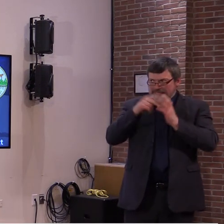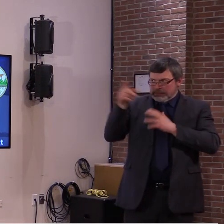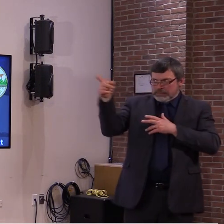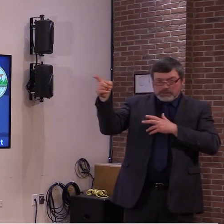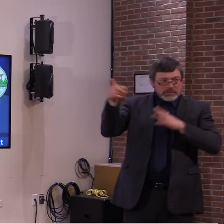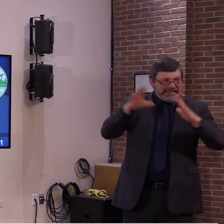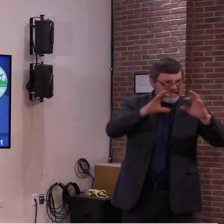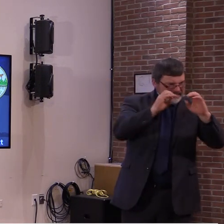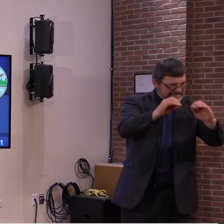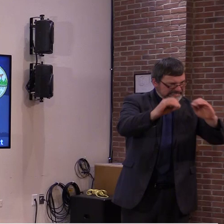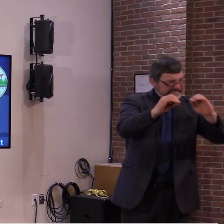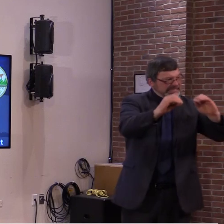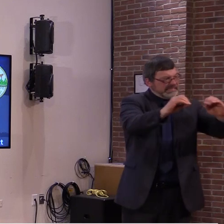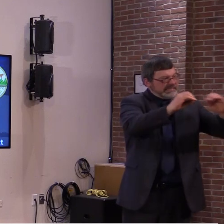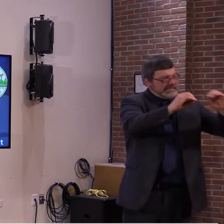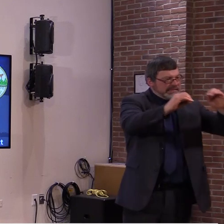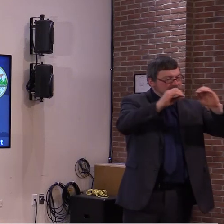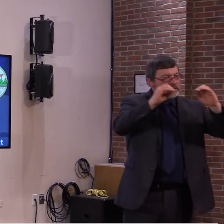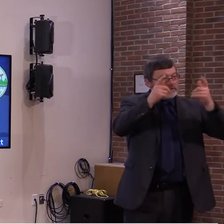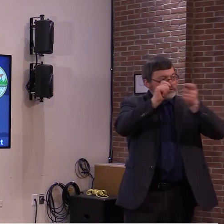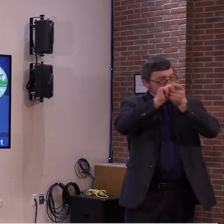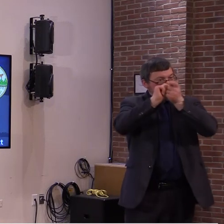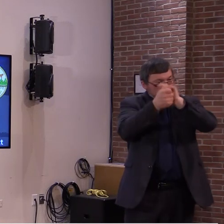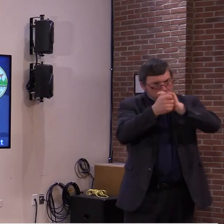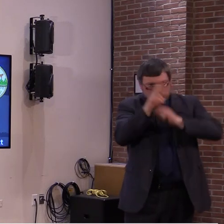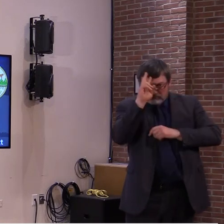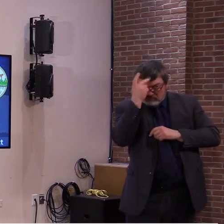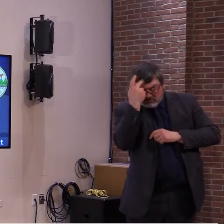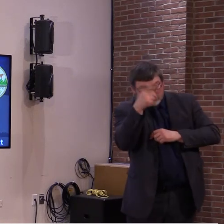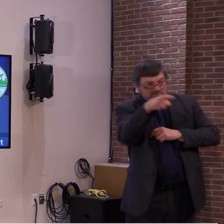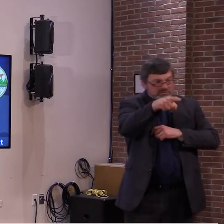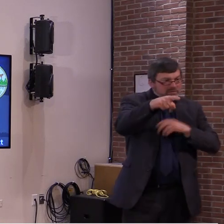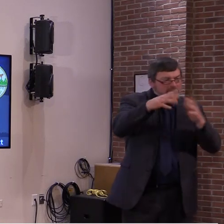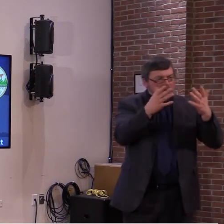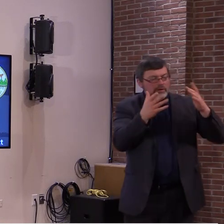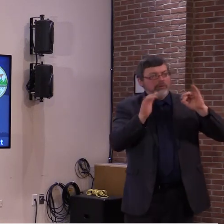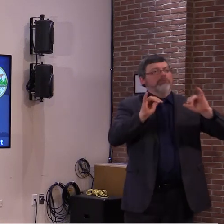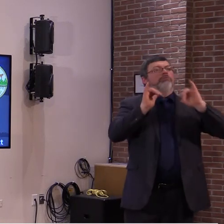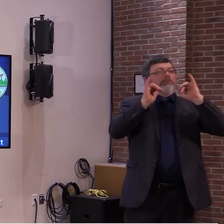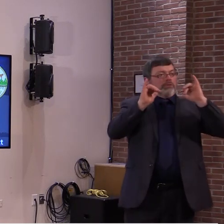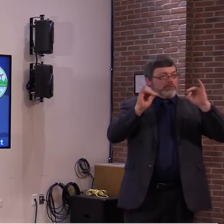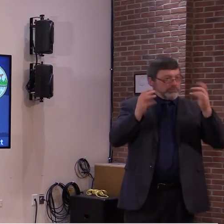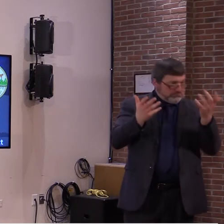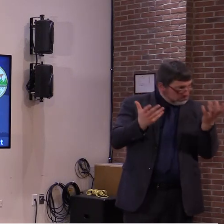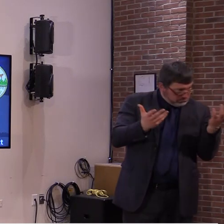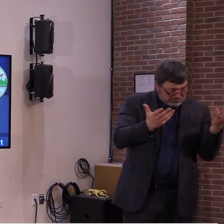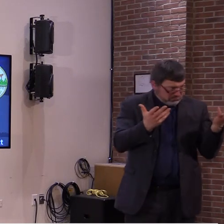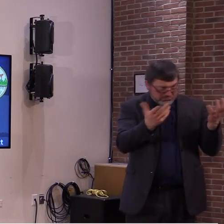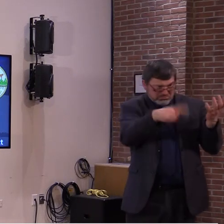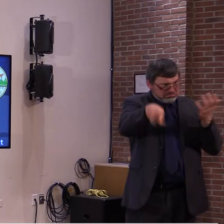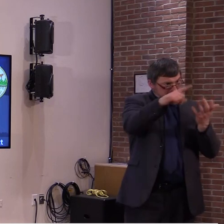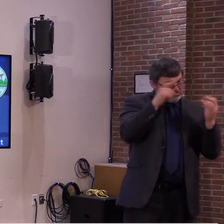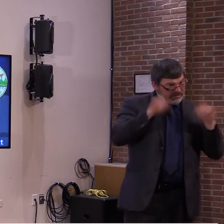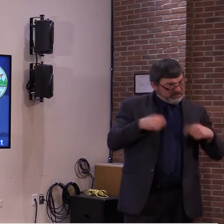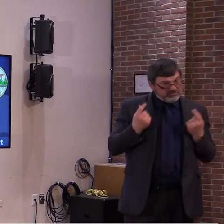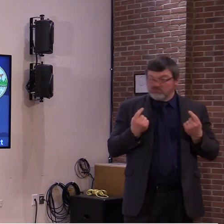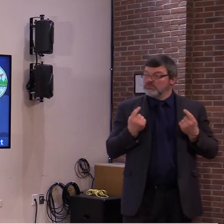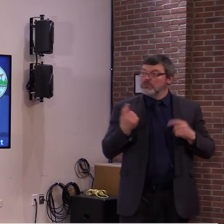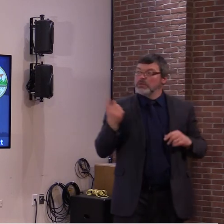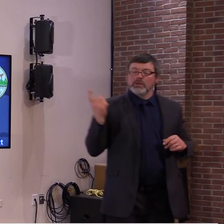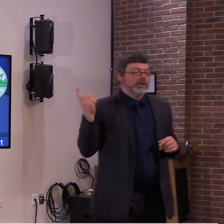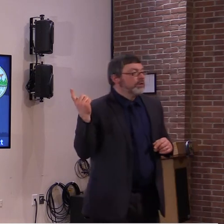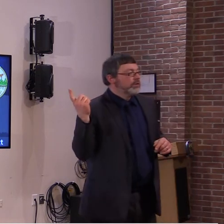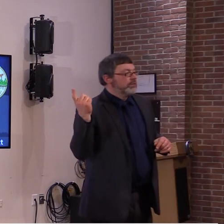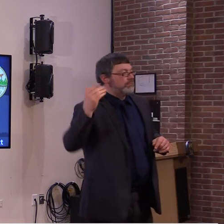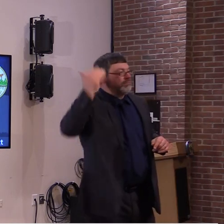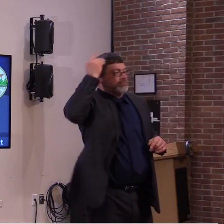minds about getting the vaccine? Yeah, I would be shocked if it was very low, you